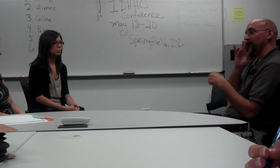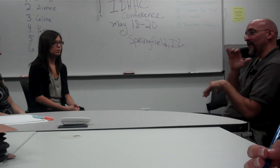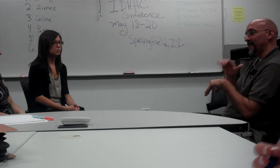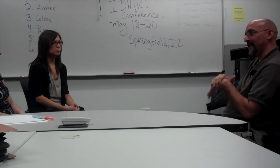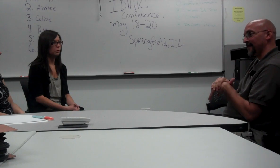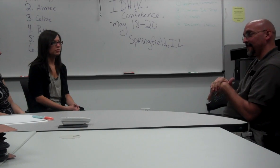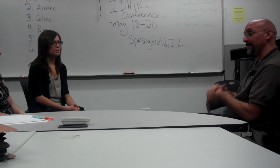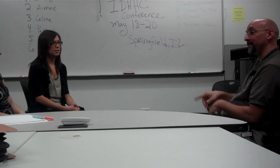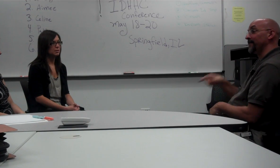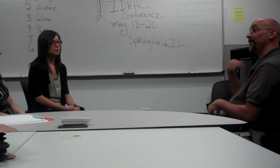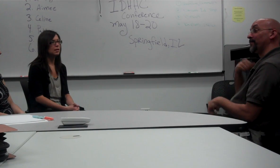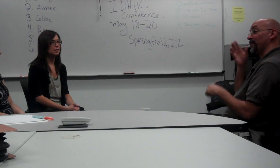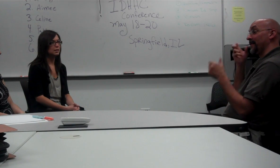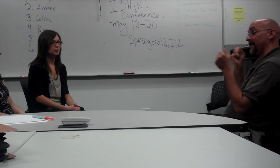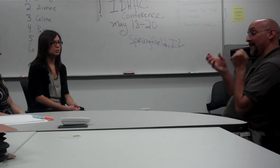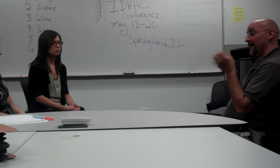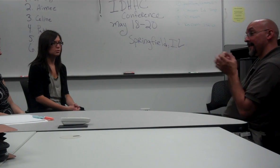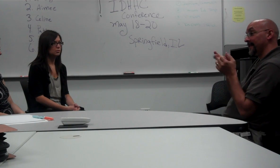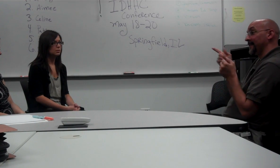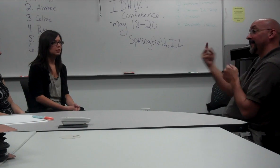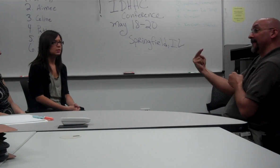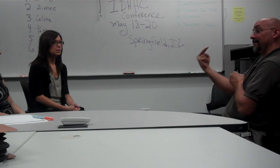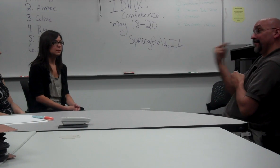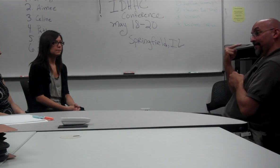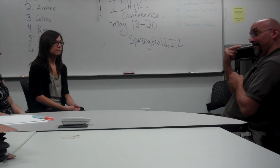She'll use both sign and English.